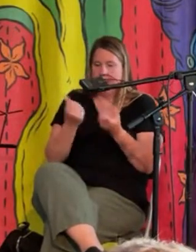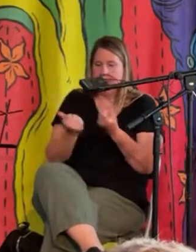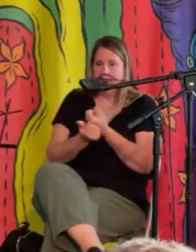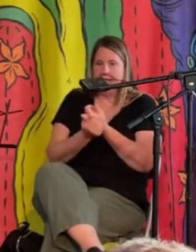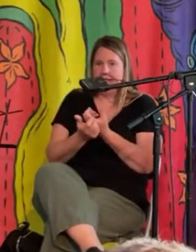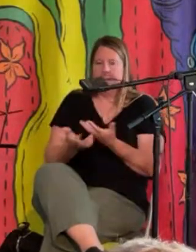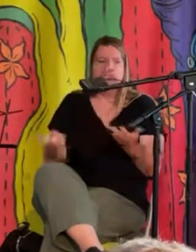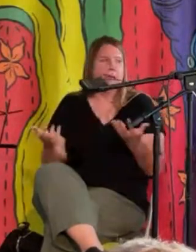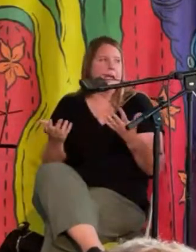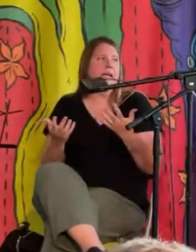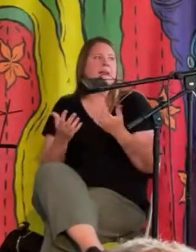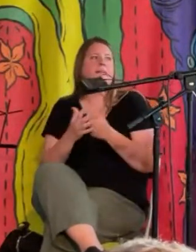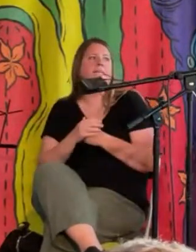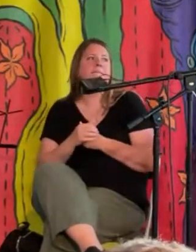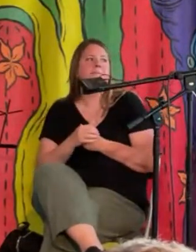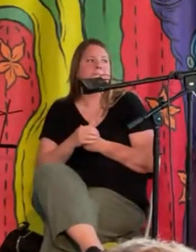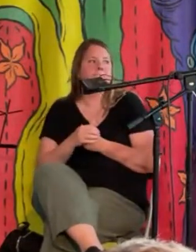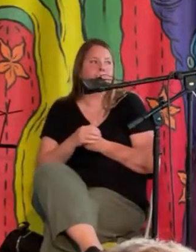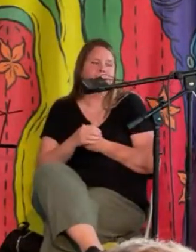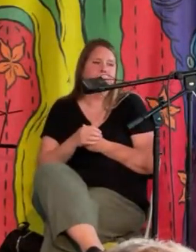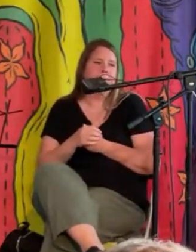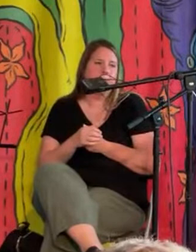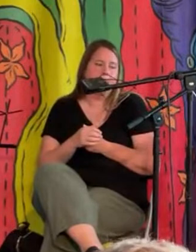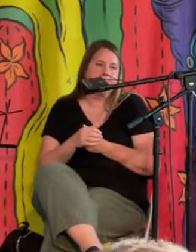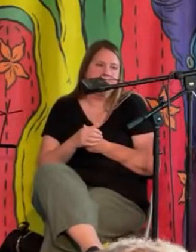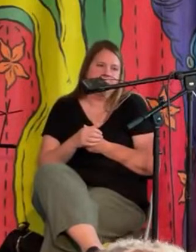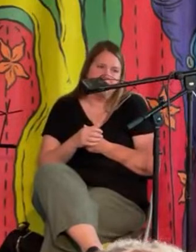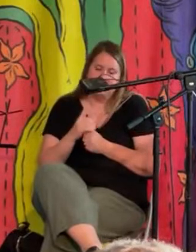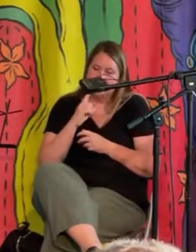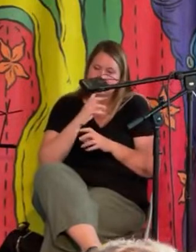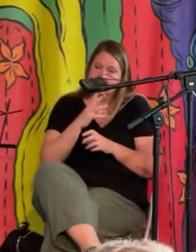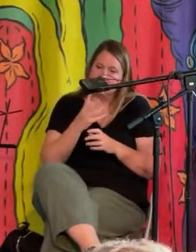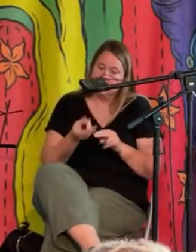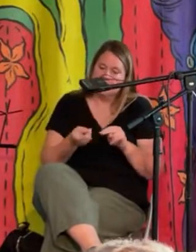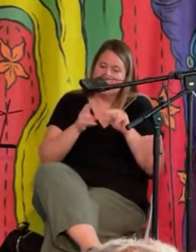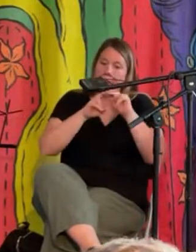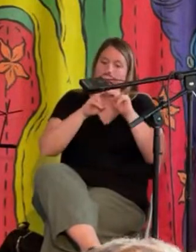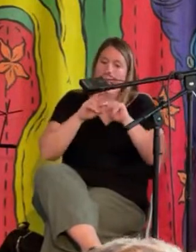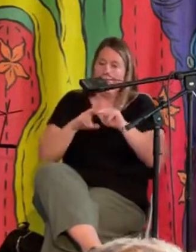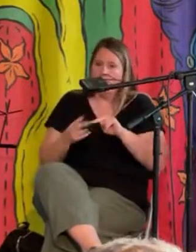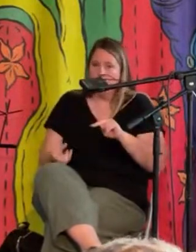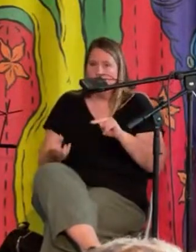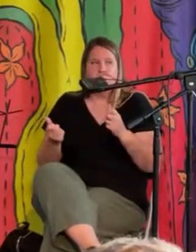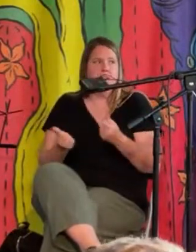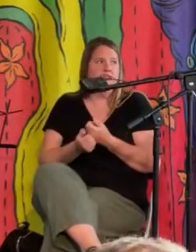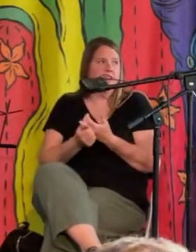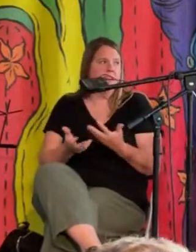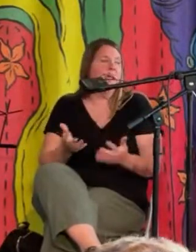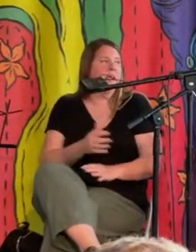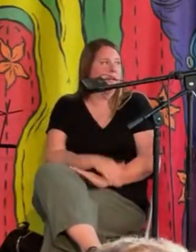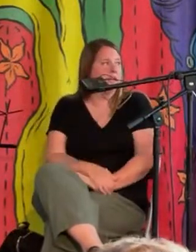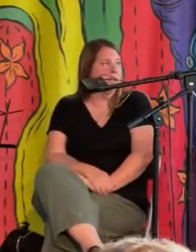challenge is it to translate from one language to another? Does it gain anything? Does it lose anything?